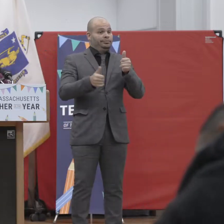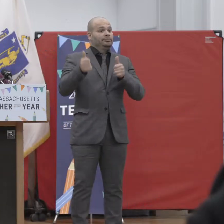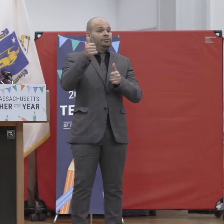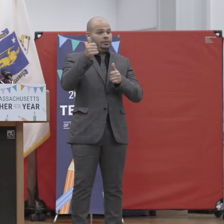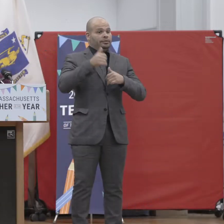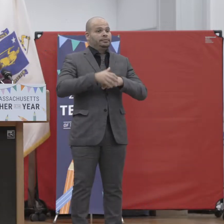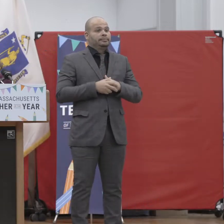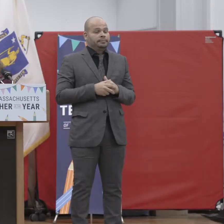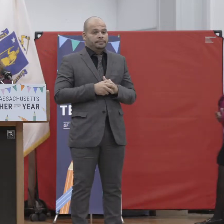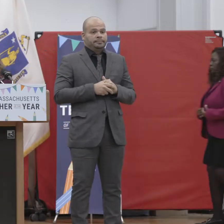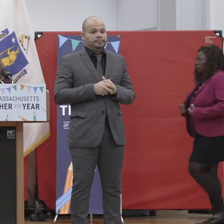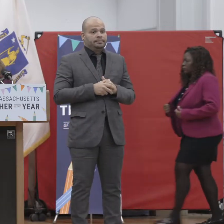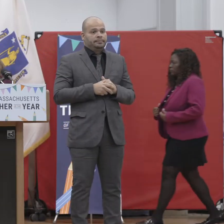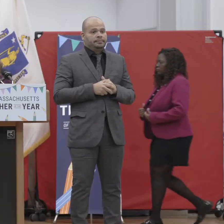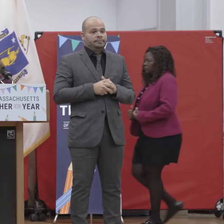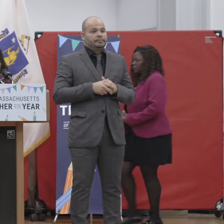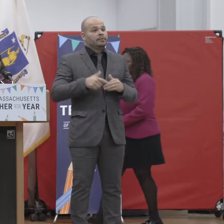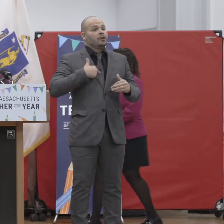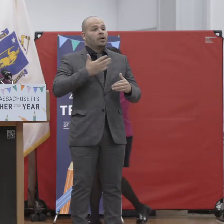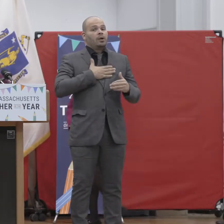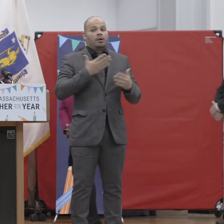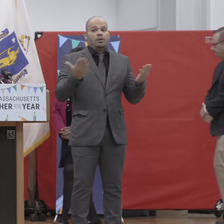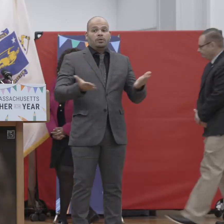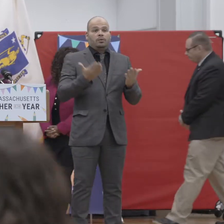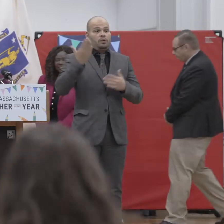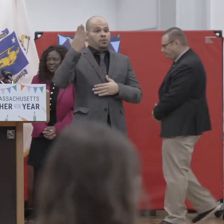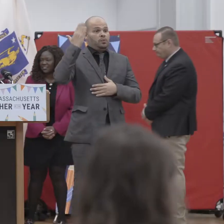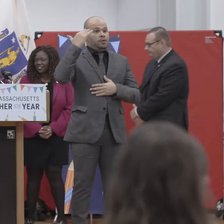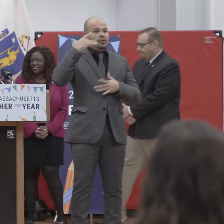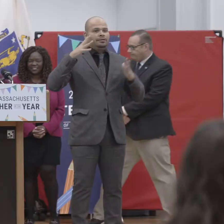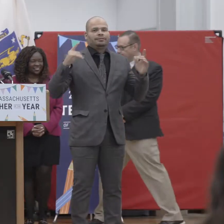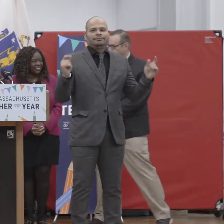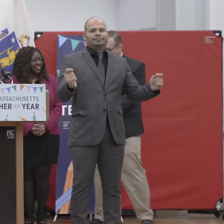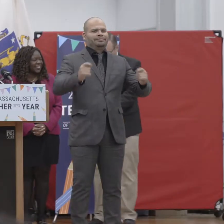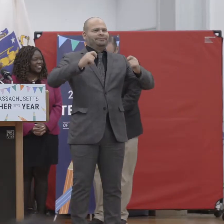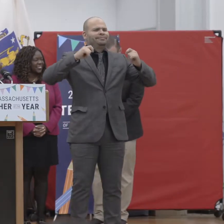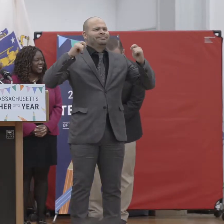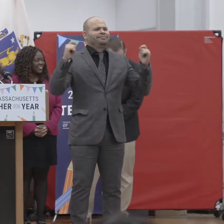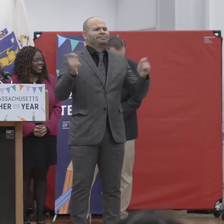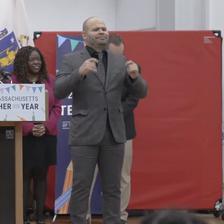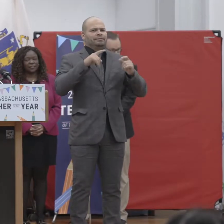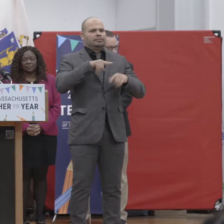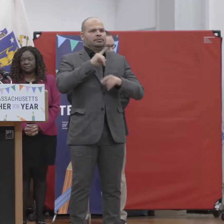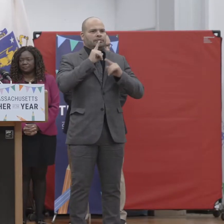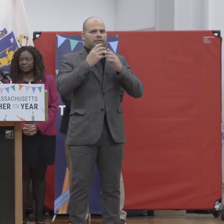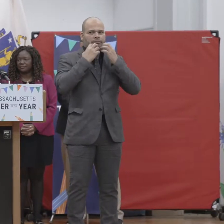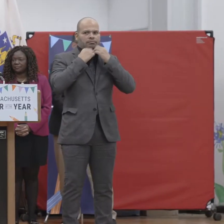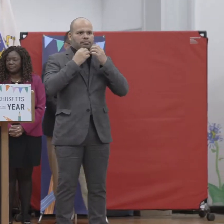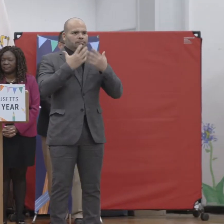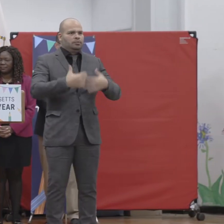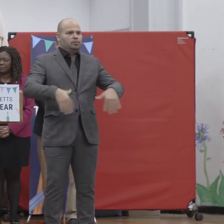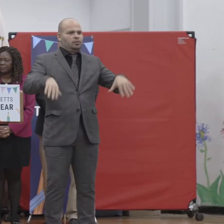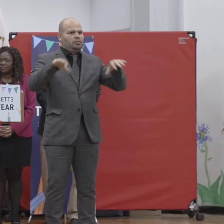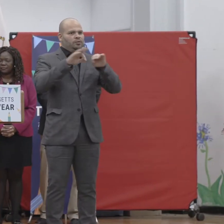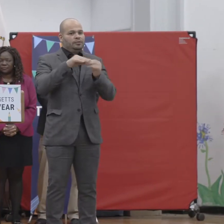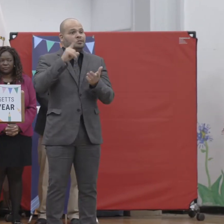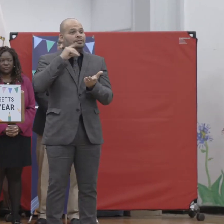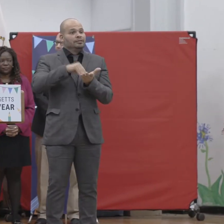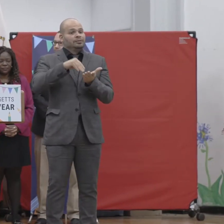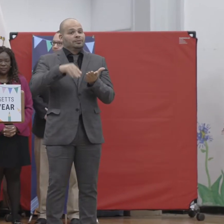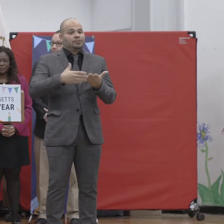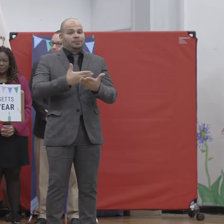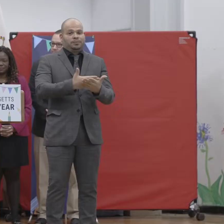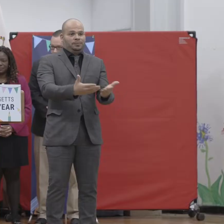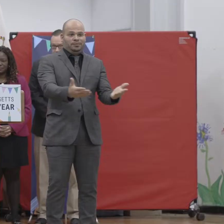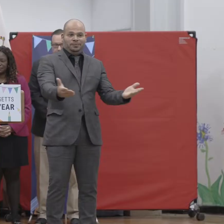today to be able to celebrate our why, which is our students here at the Oliver Perry. So we're thrilled to be